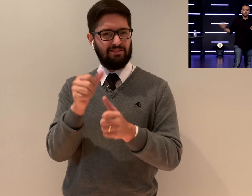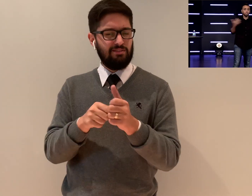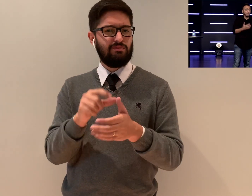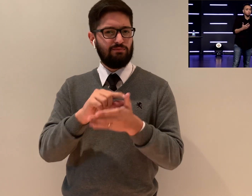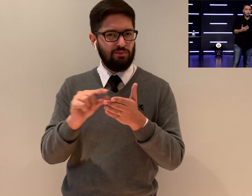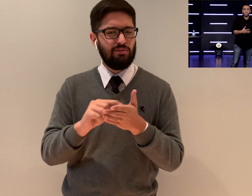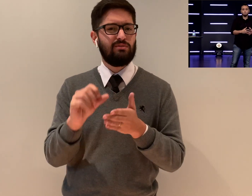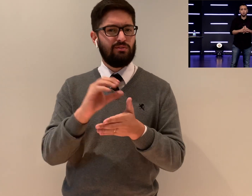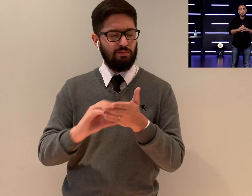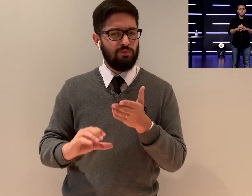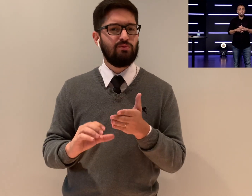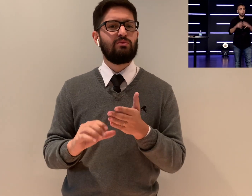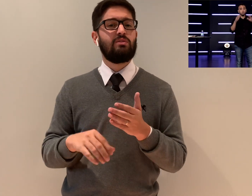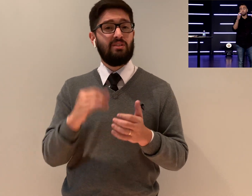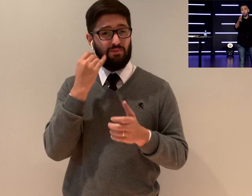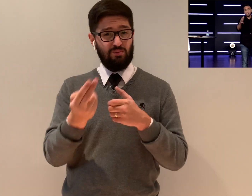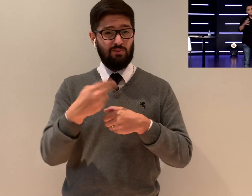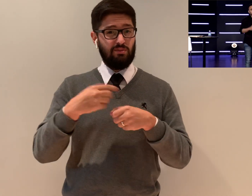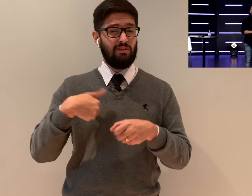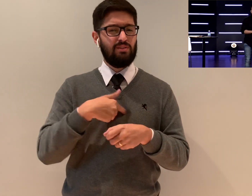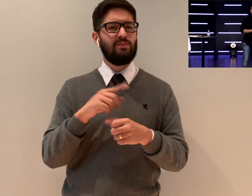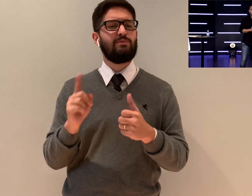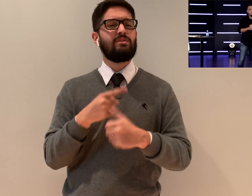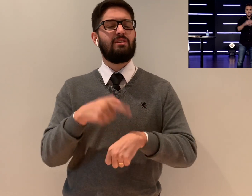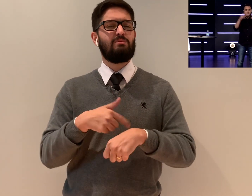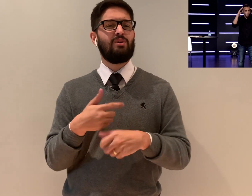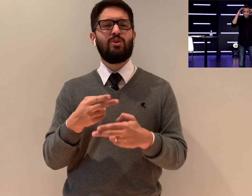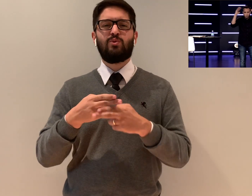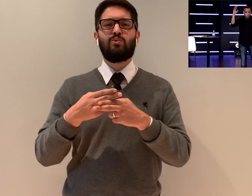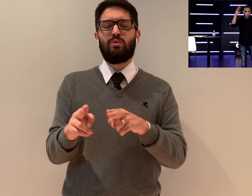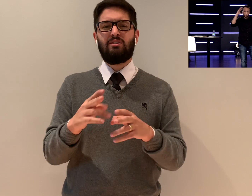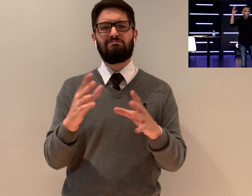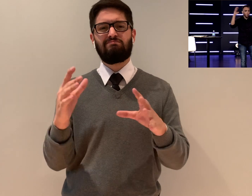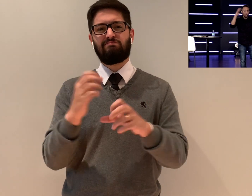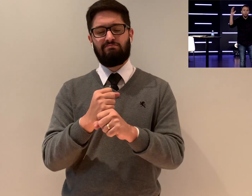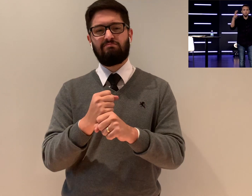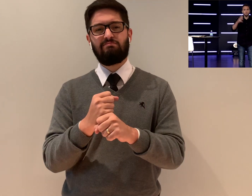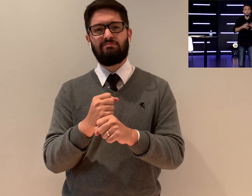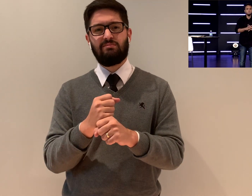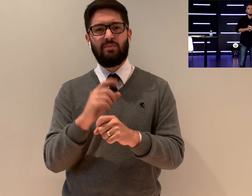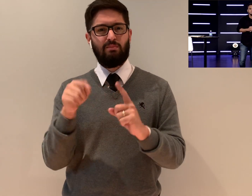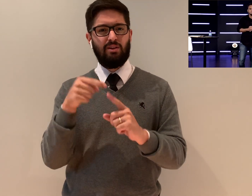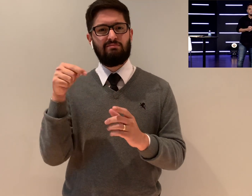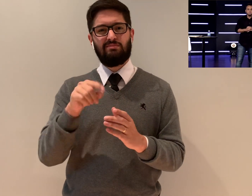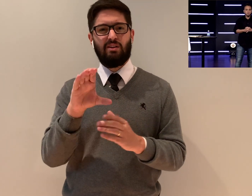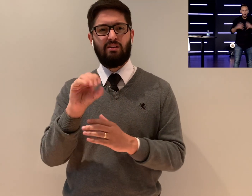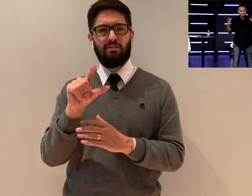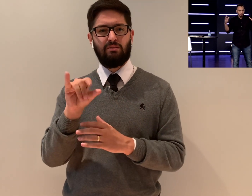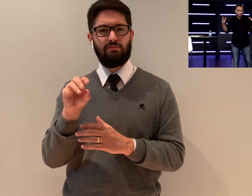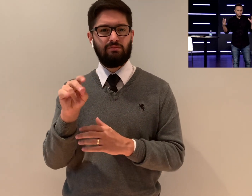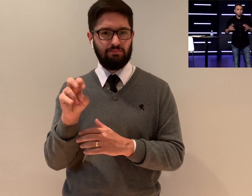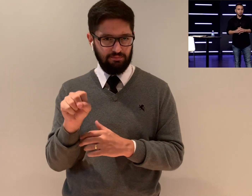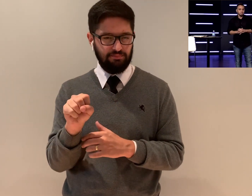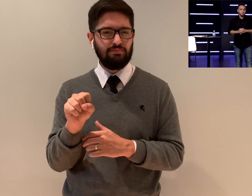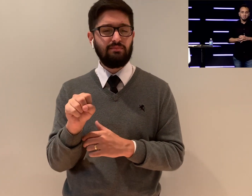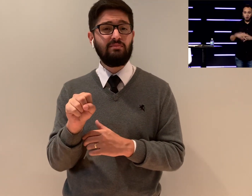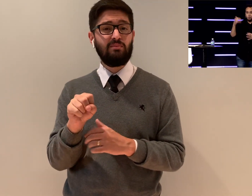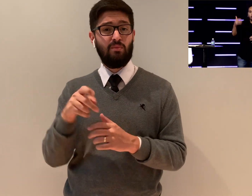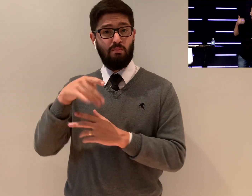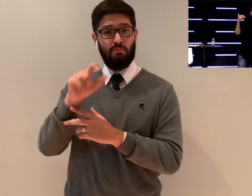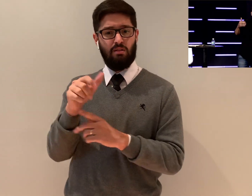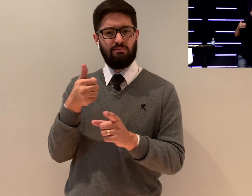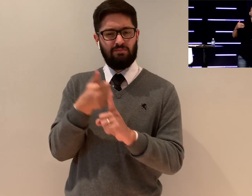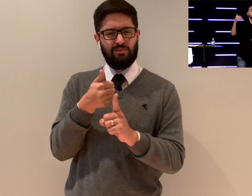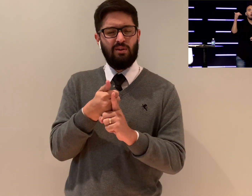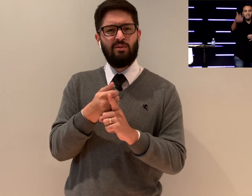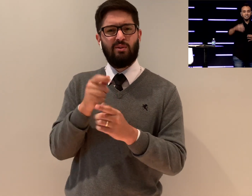by verse and chapter by chapter. And so if you're joining us for the first time, I want to give us a quick overview on this book. The